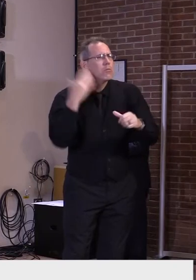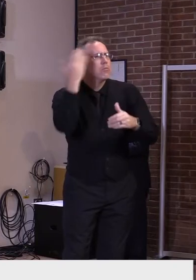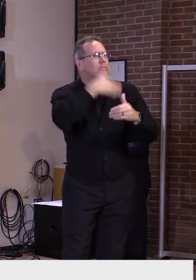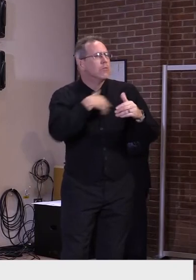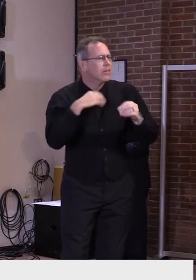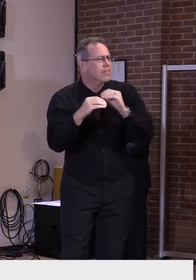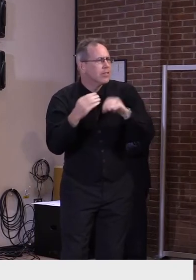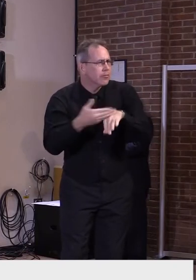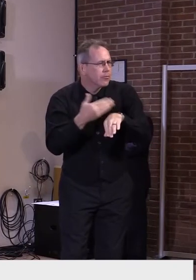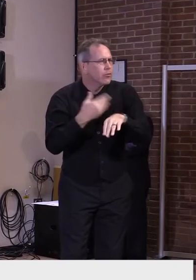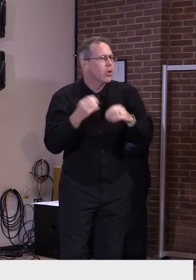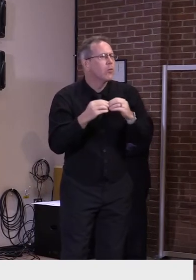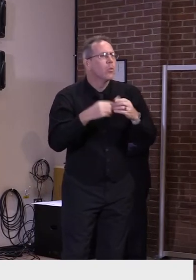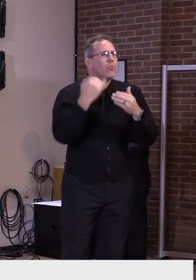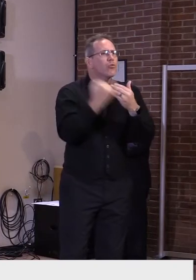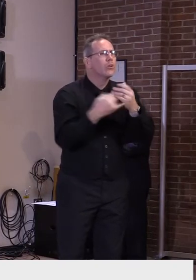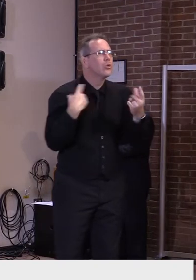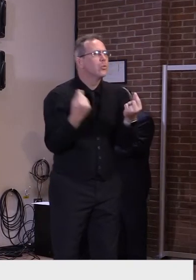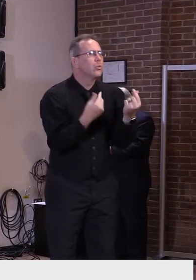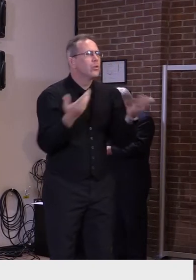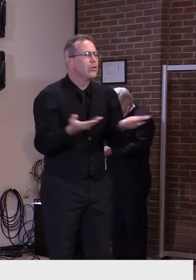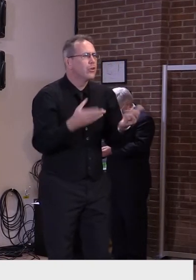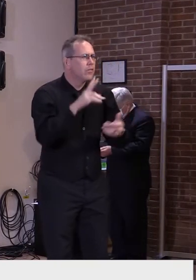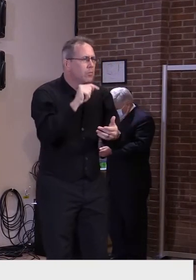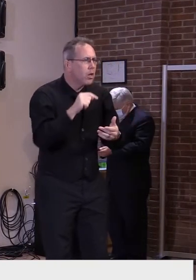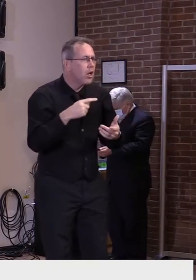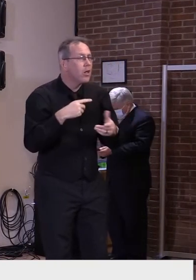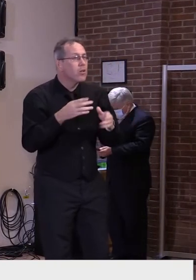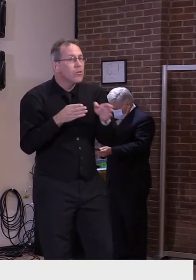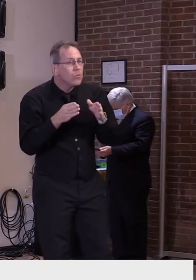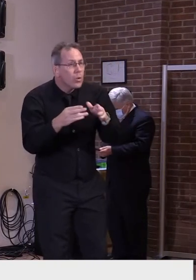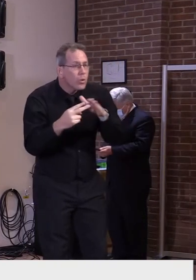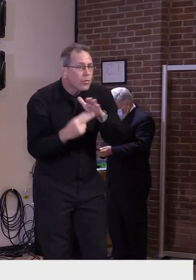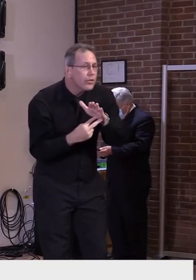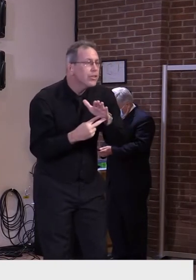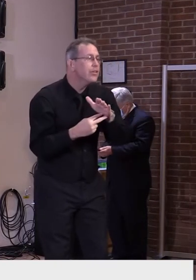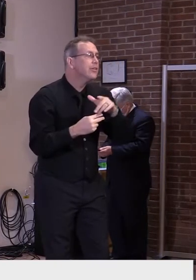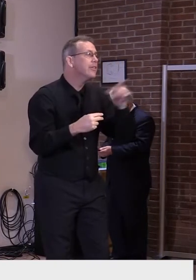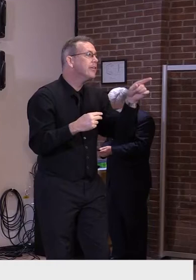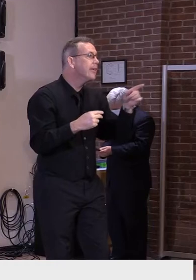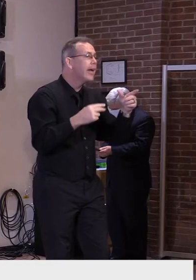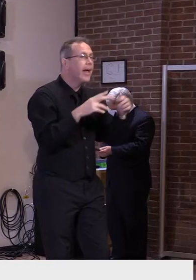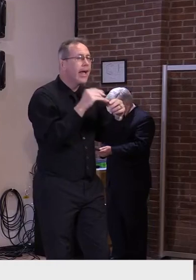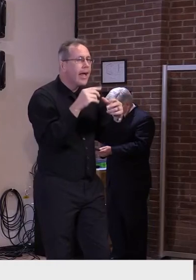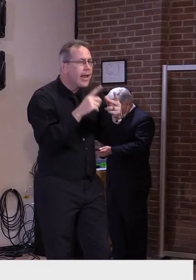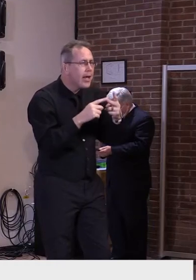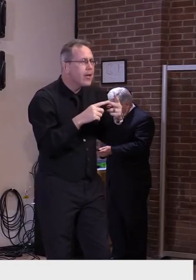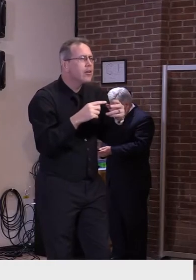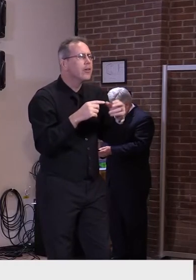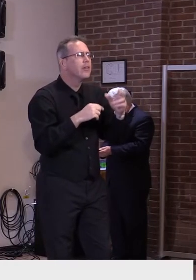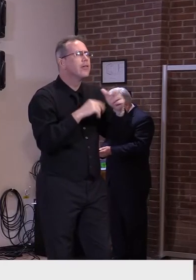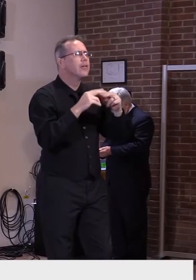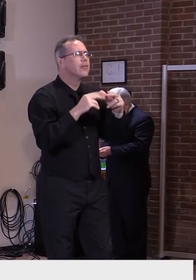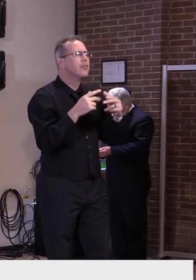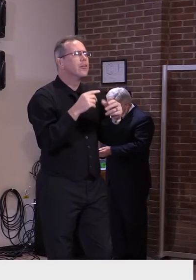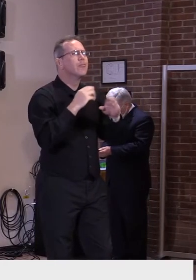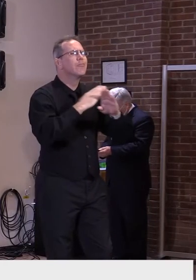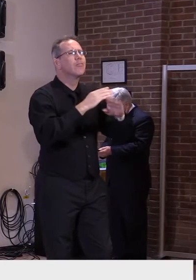as climate change initiatives and broadband. I think this is all good news for us here in